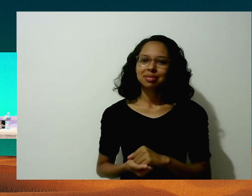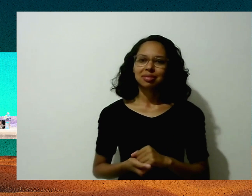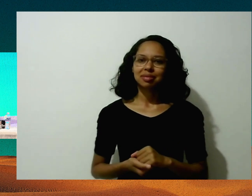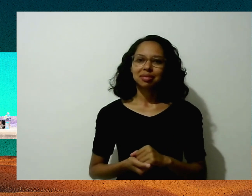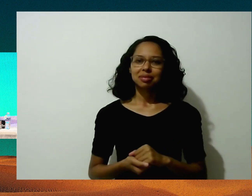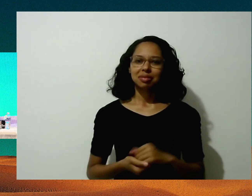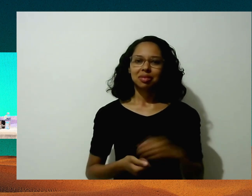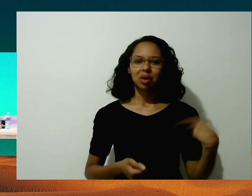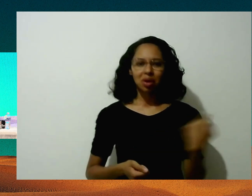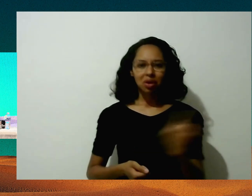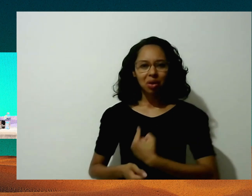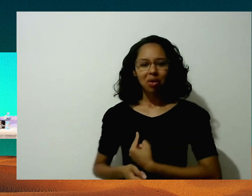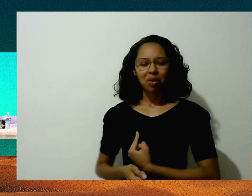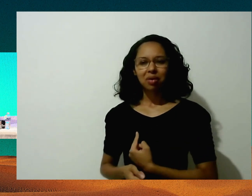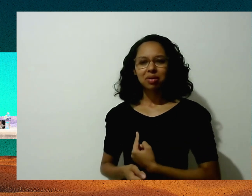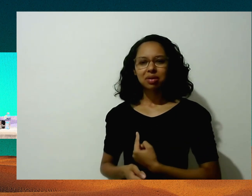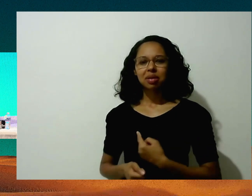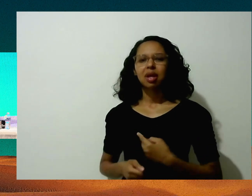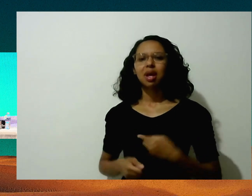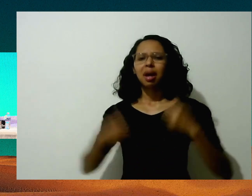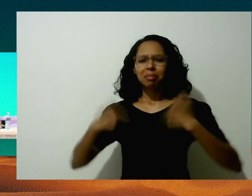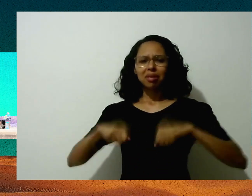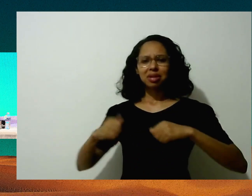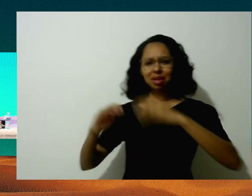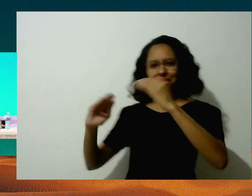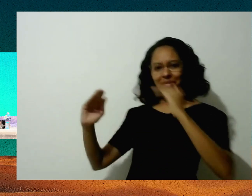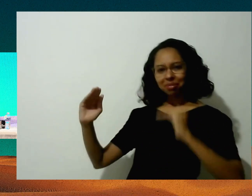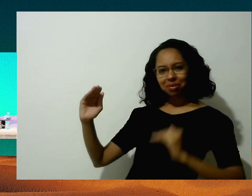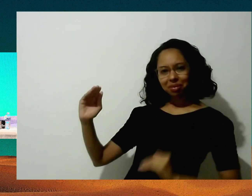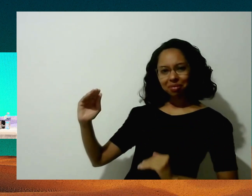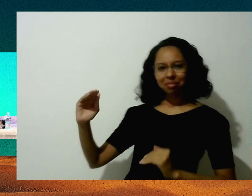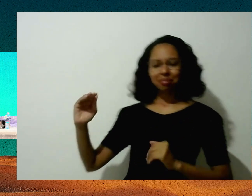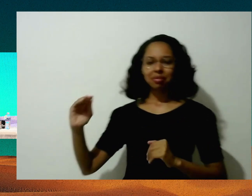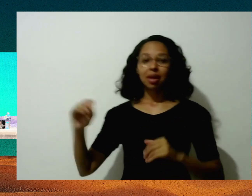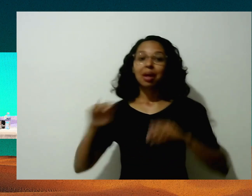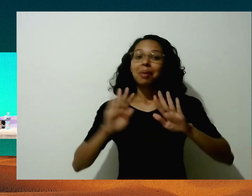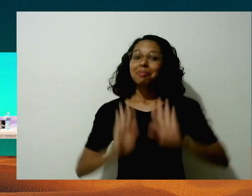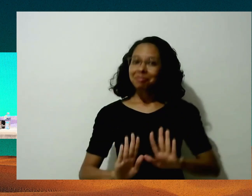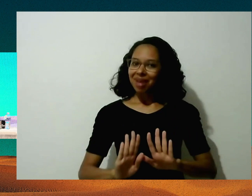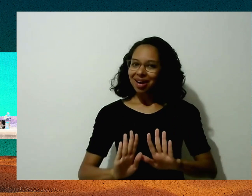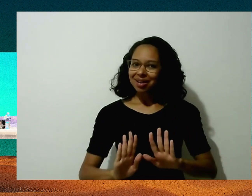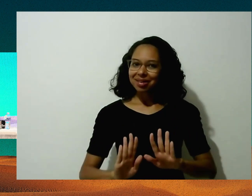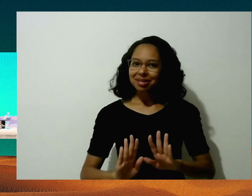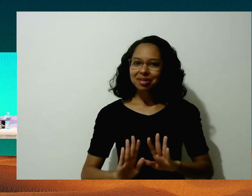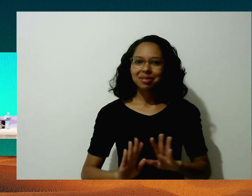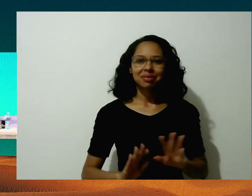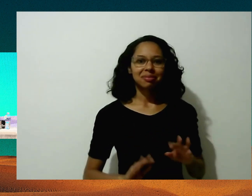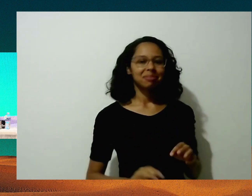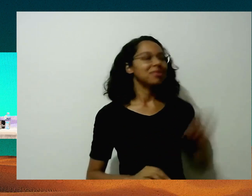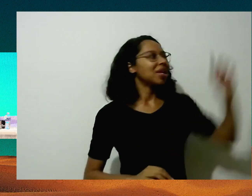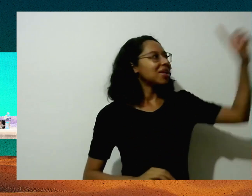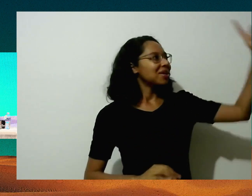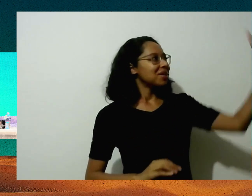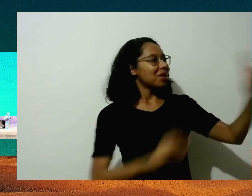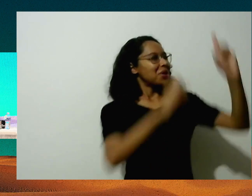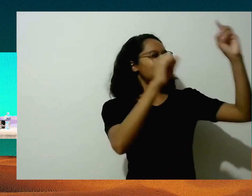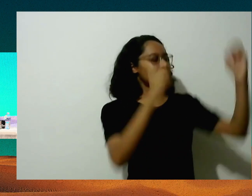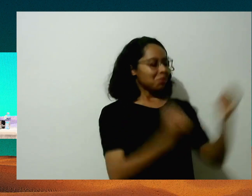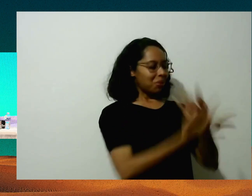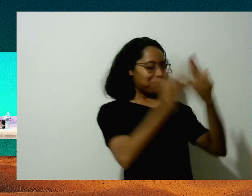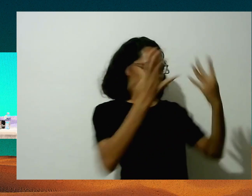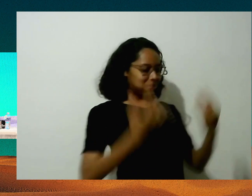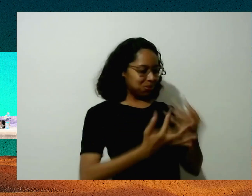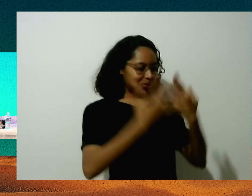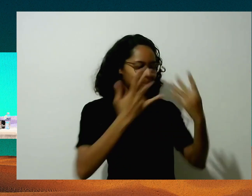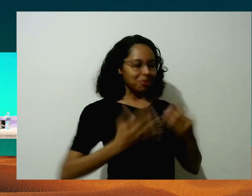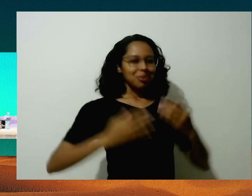much lower in capacity. Mas Deus diz assim, de glória e de honra o coroaste. But God says, you